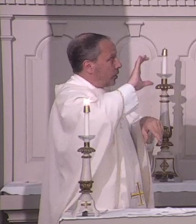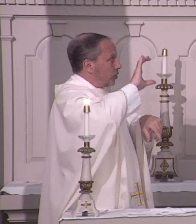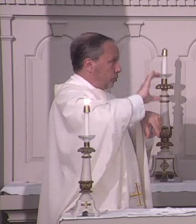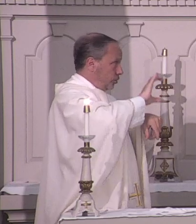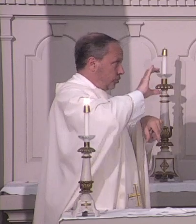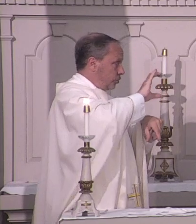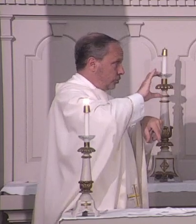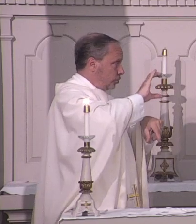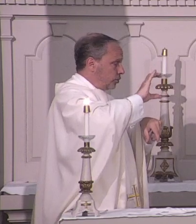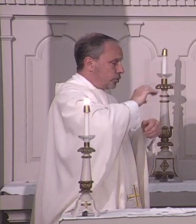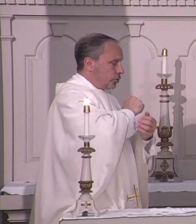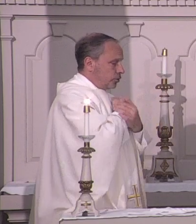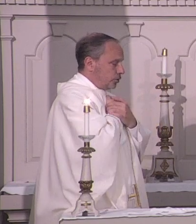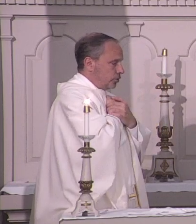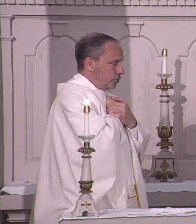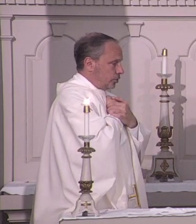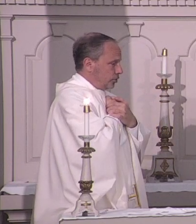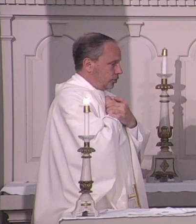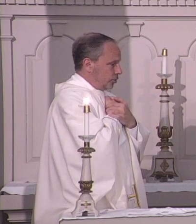church.